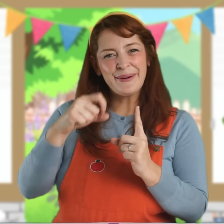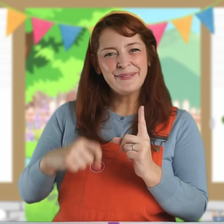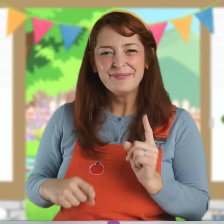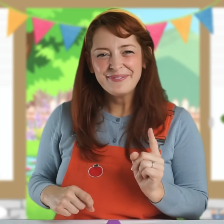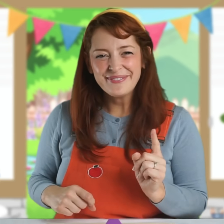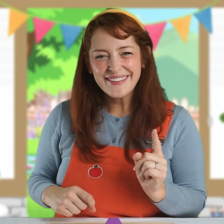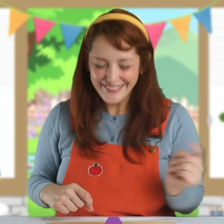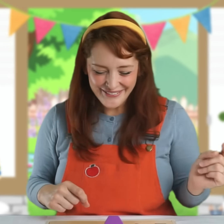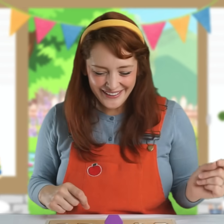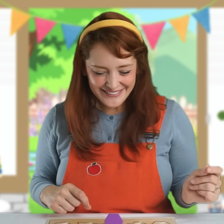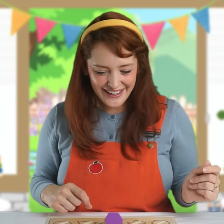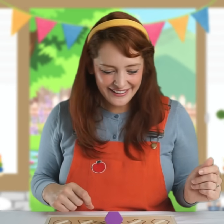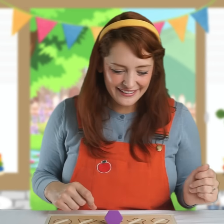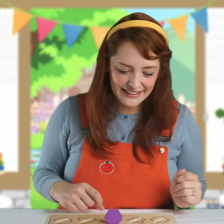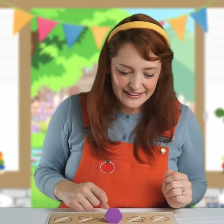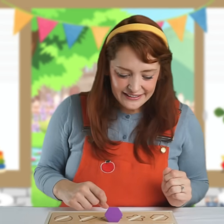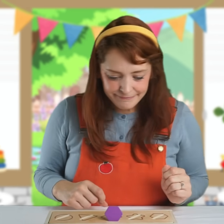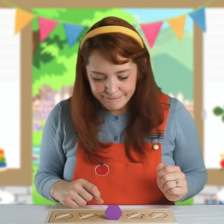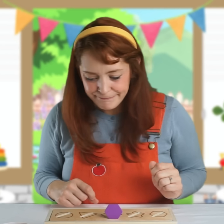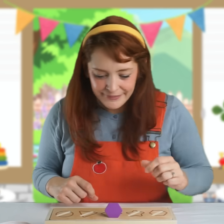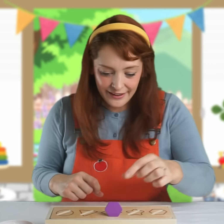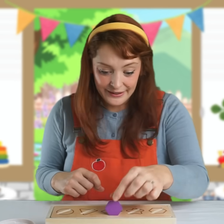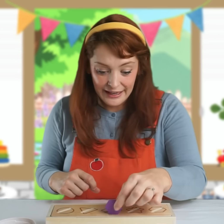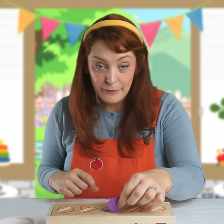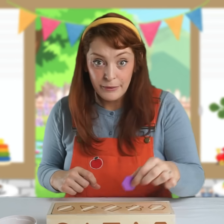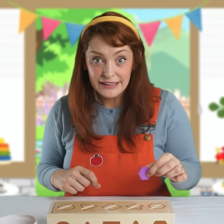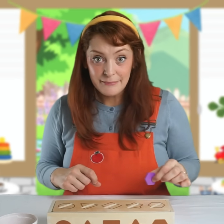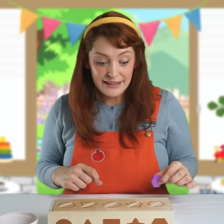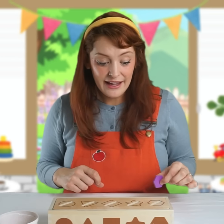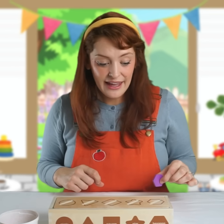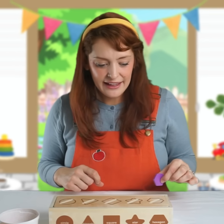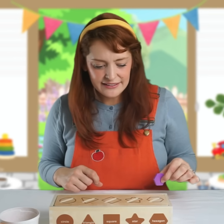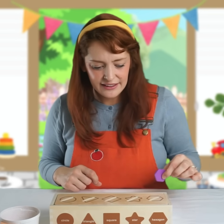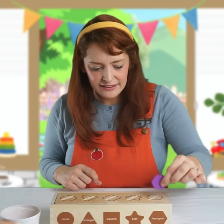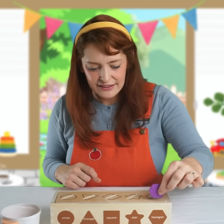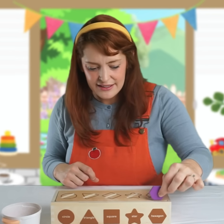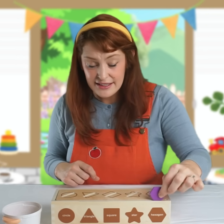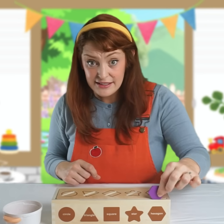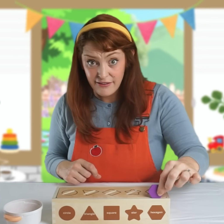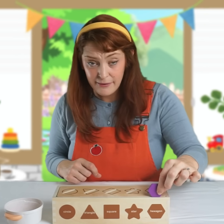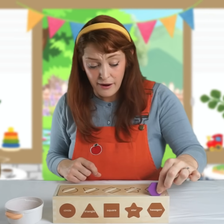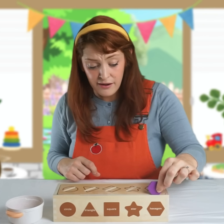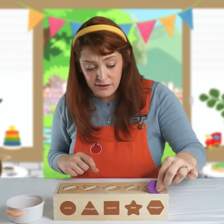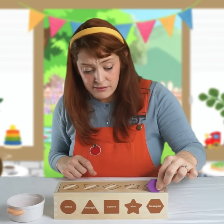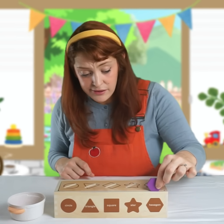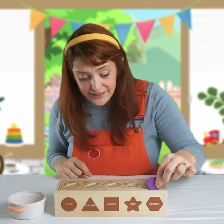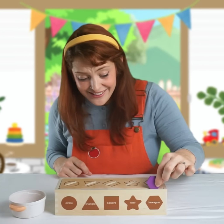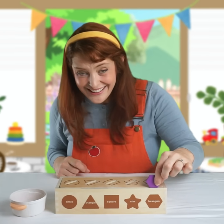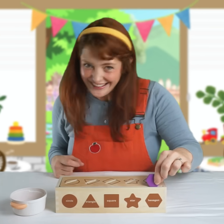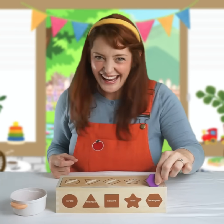Purple. Well done. Okay, we'll put it in with the other hexagon. Is this the right one?